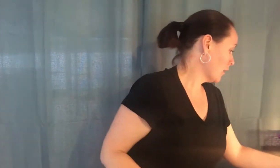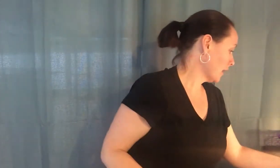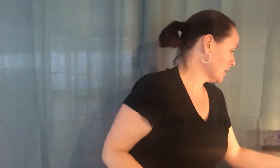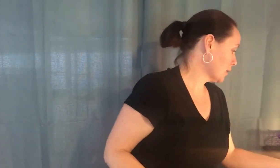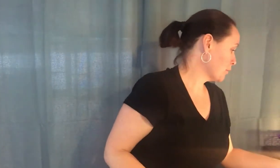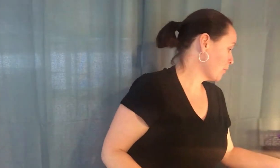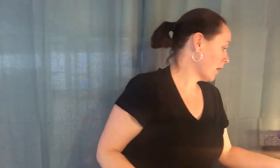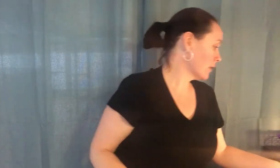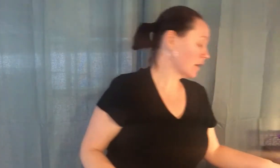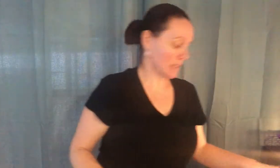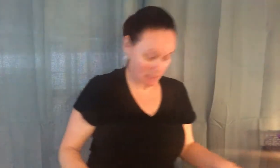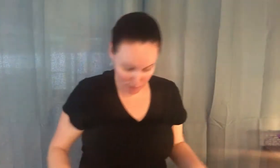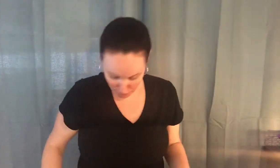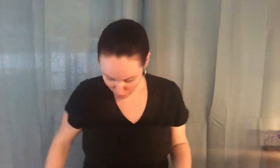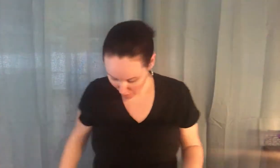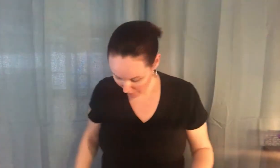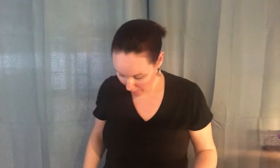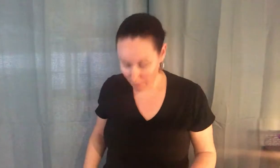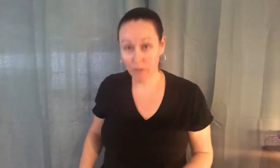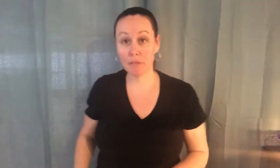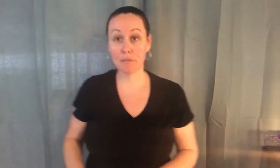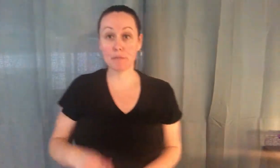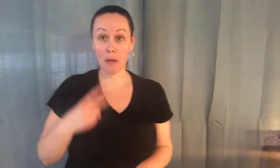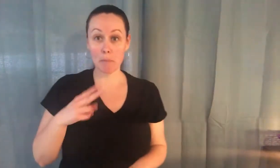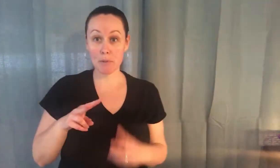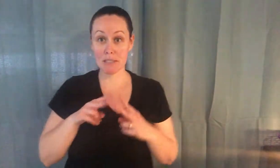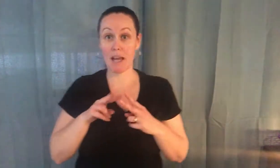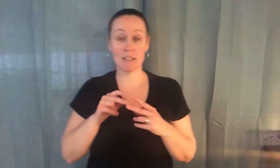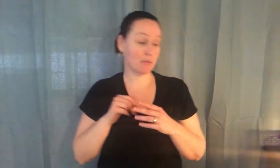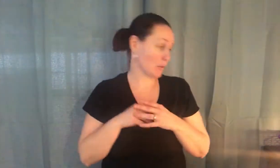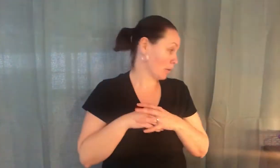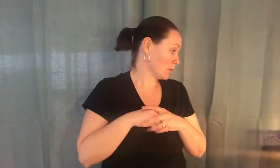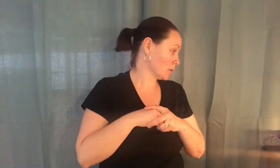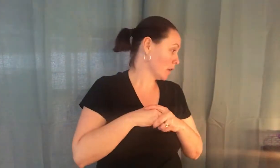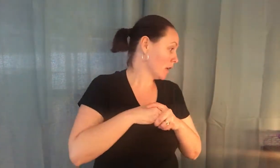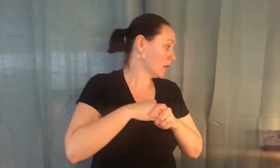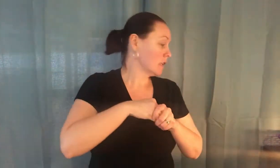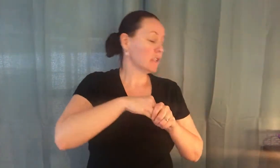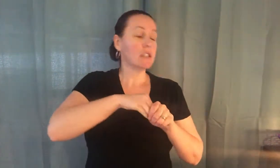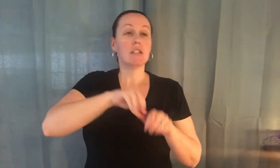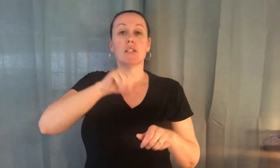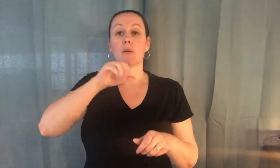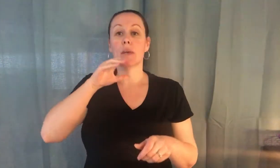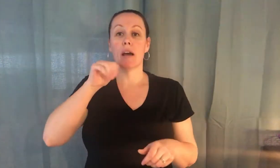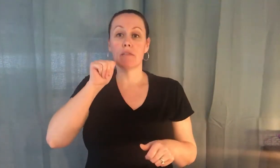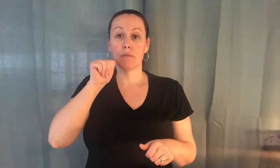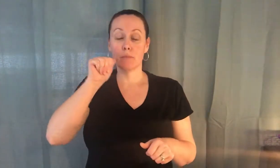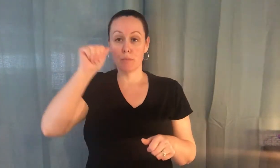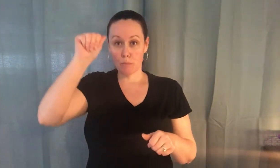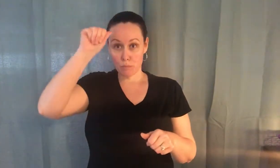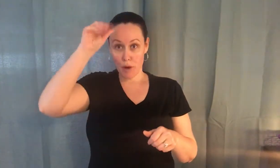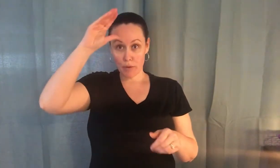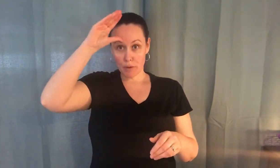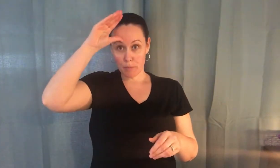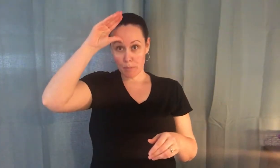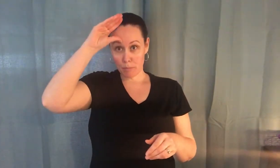Okay, so brother and sister. I have a couple signs for those. So we have brother could be